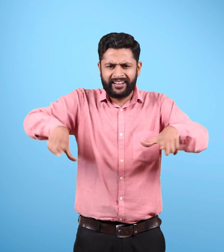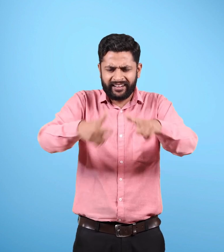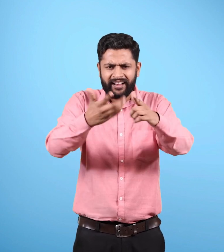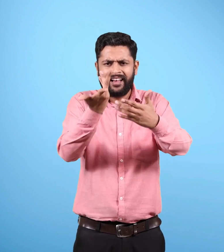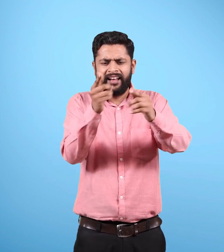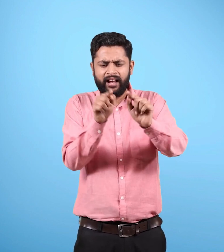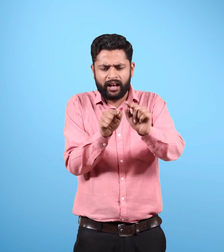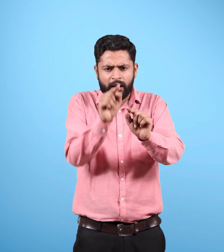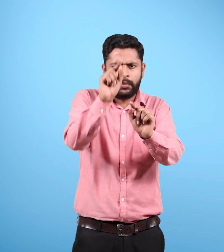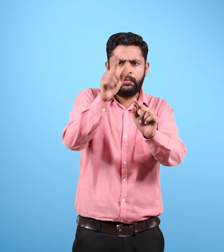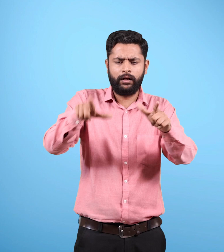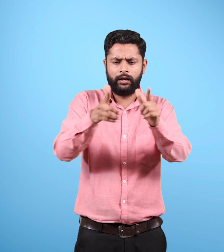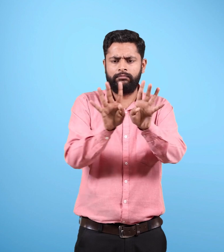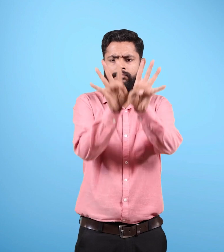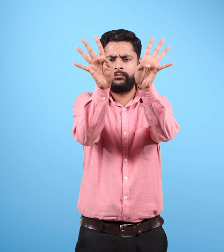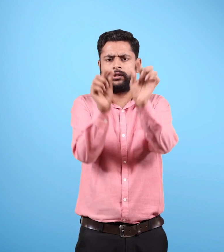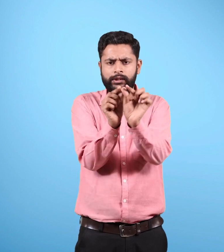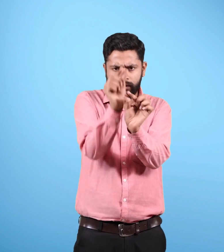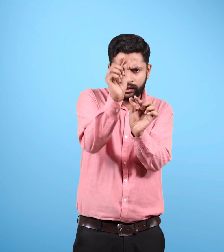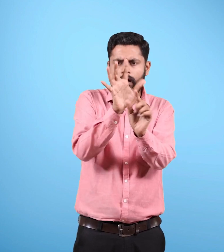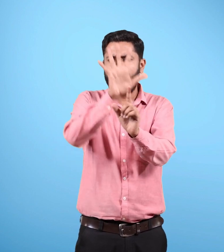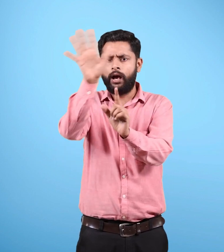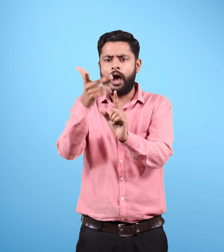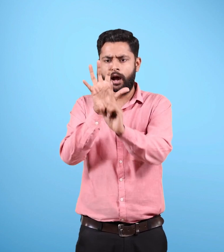plants. Which part of a plant?